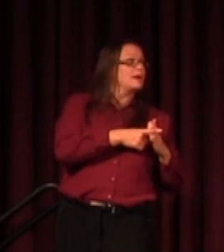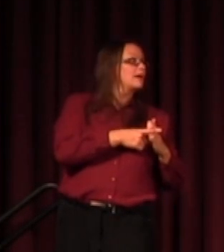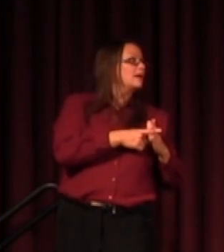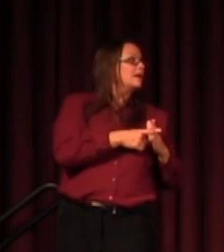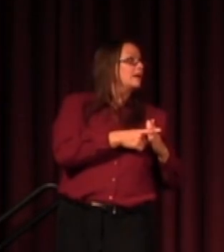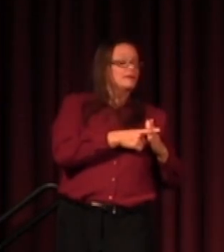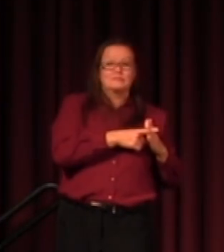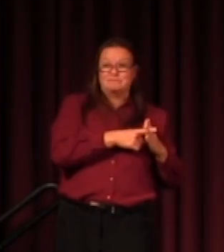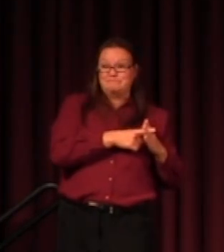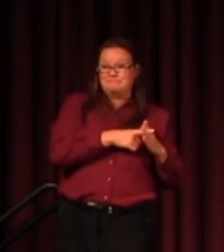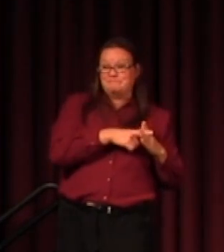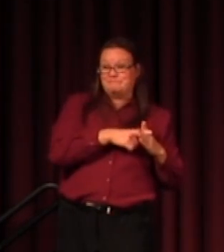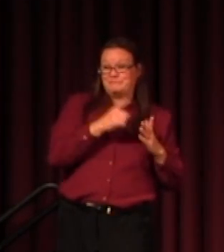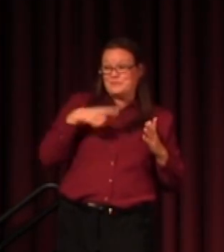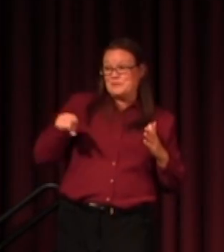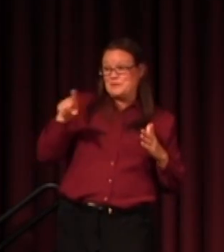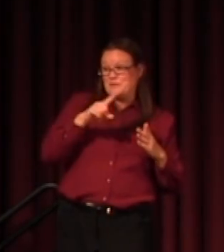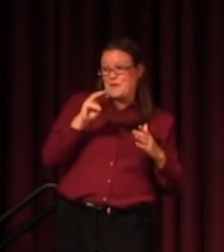Thank you, Missoula.